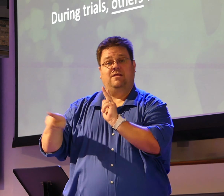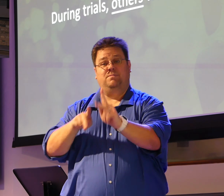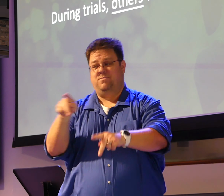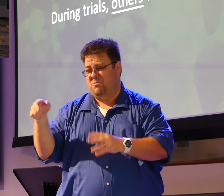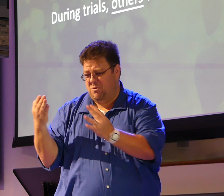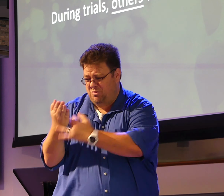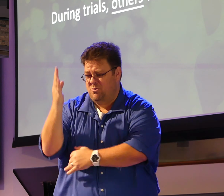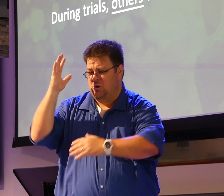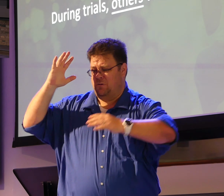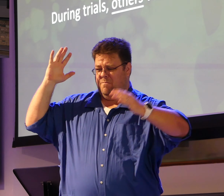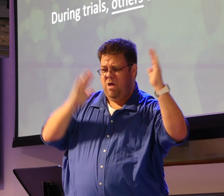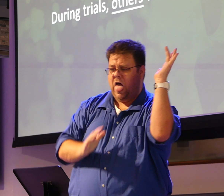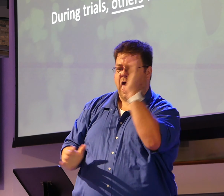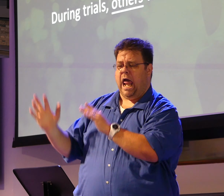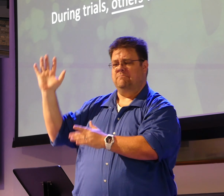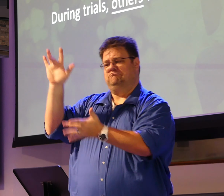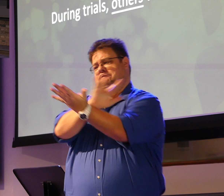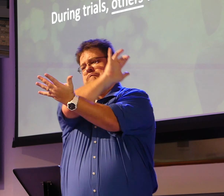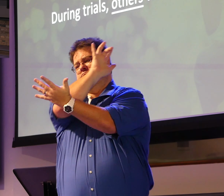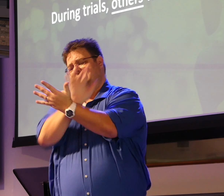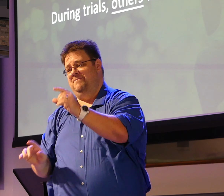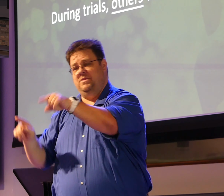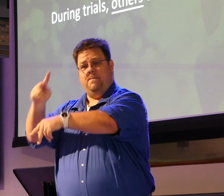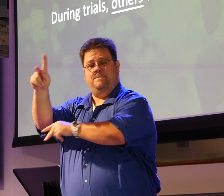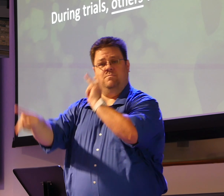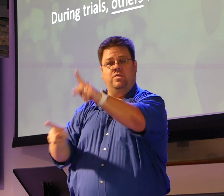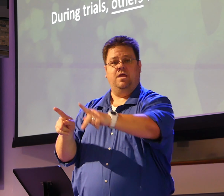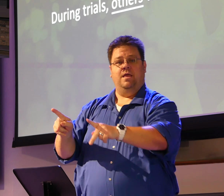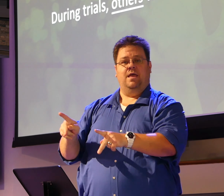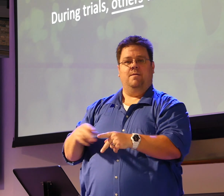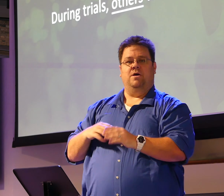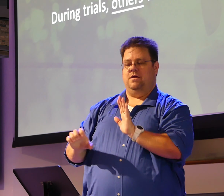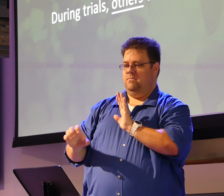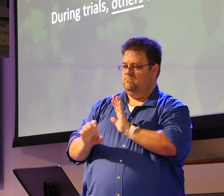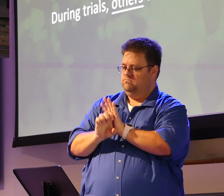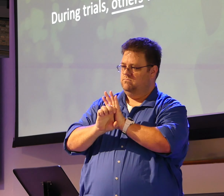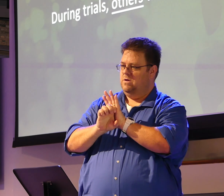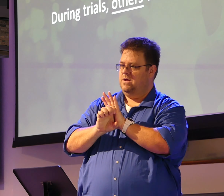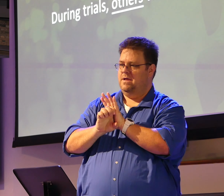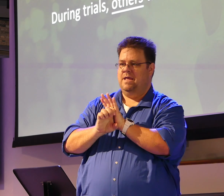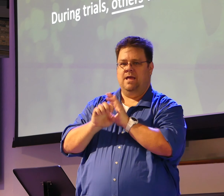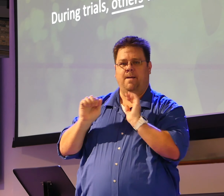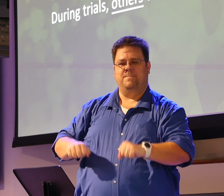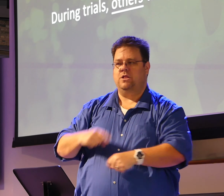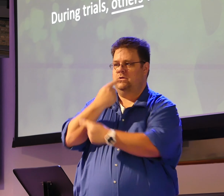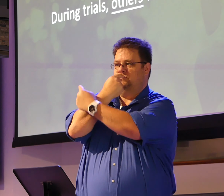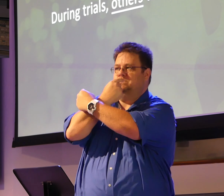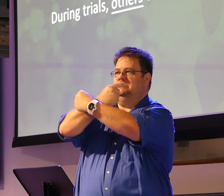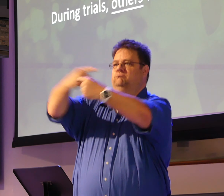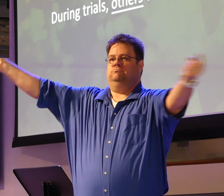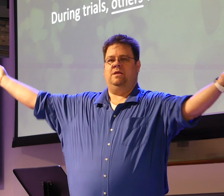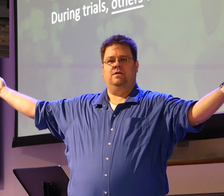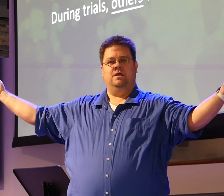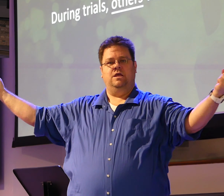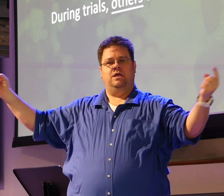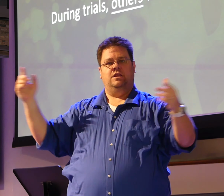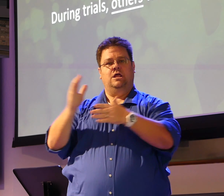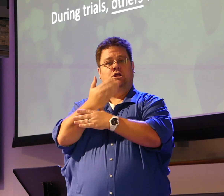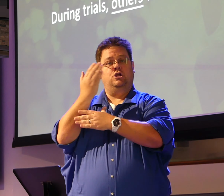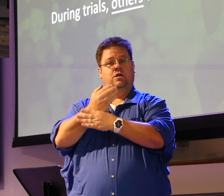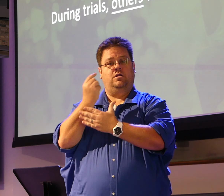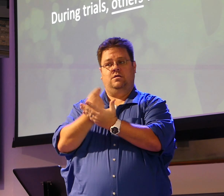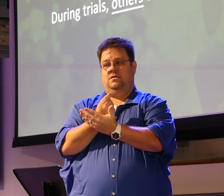these people they were going through great affliction yet it provided a powerful platform for them to get